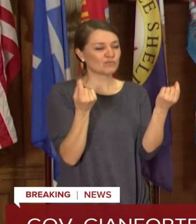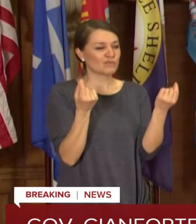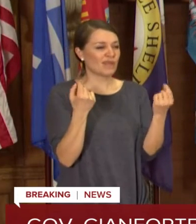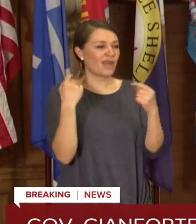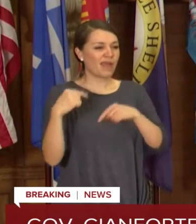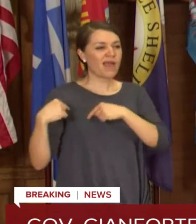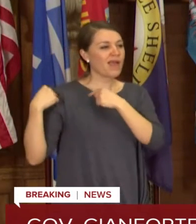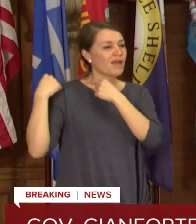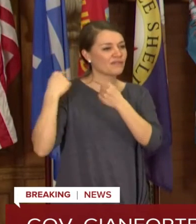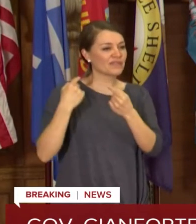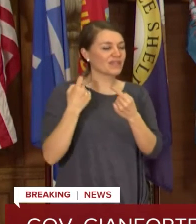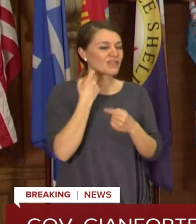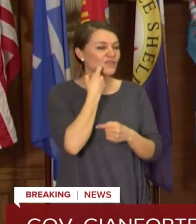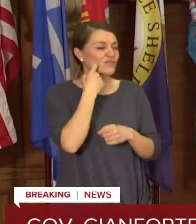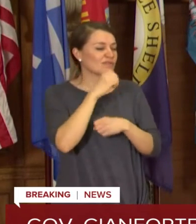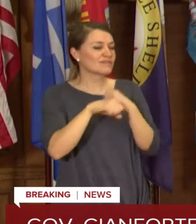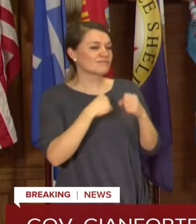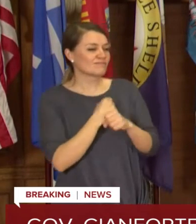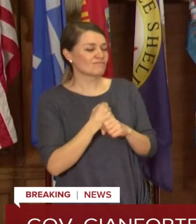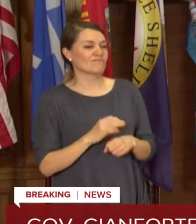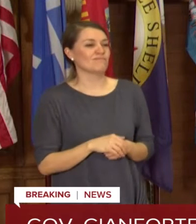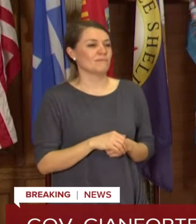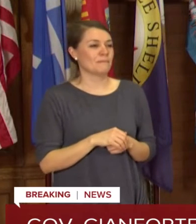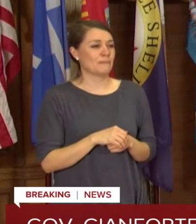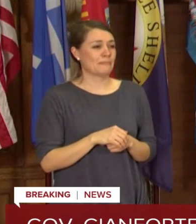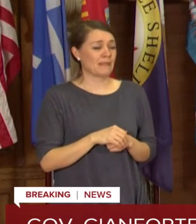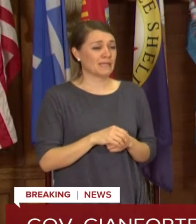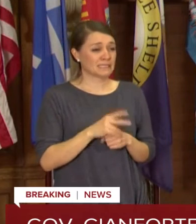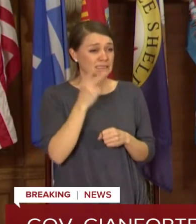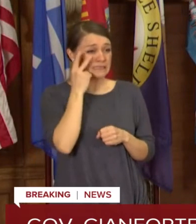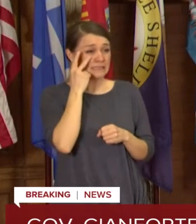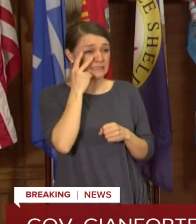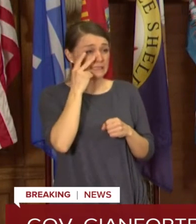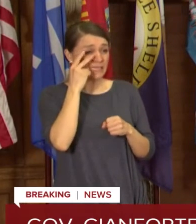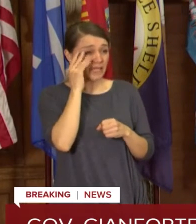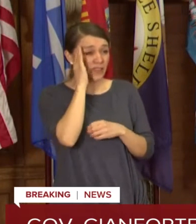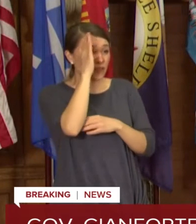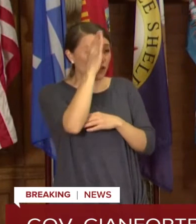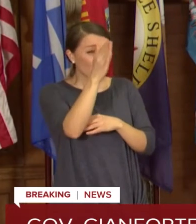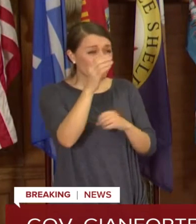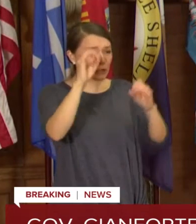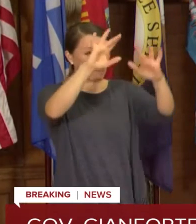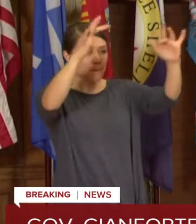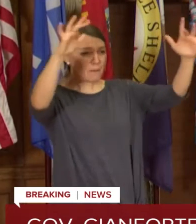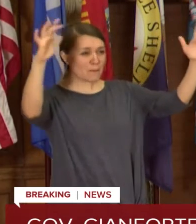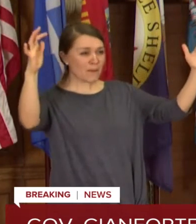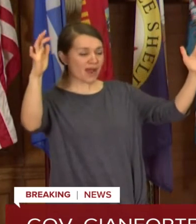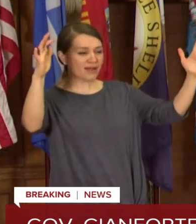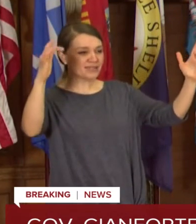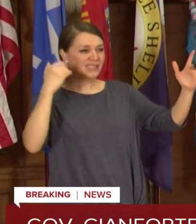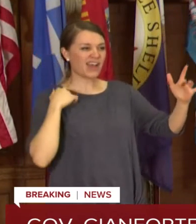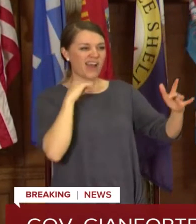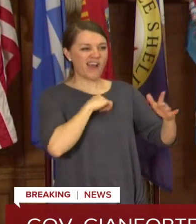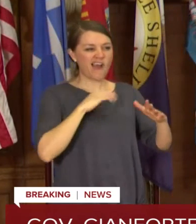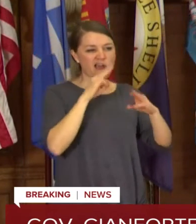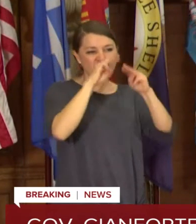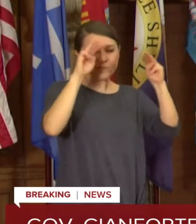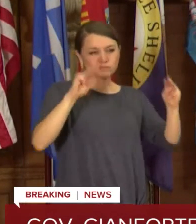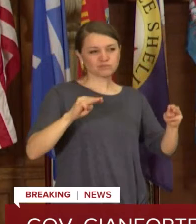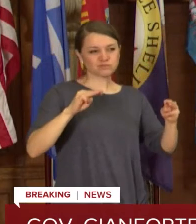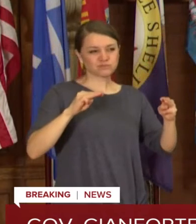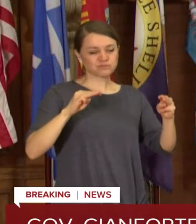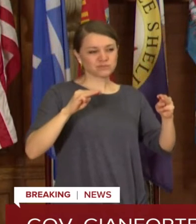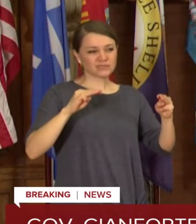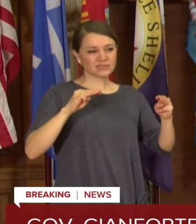done during this difficult year. While the light at the end of the tunnel continues to get brighter, our Montana resiliency